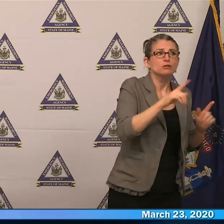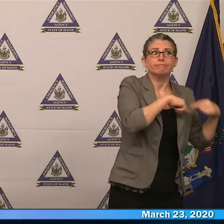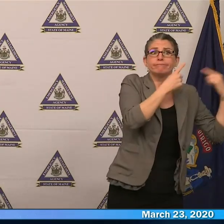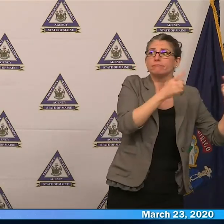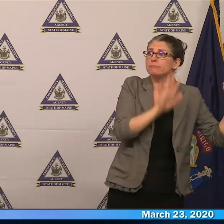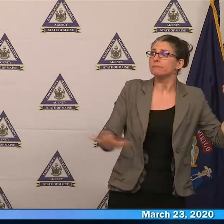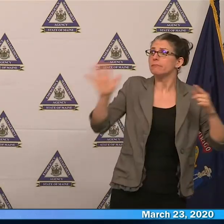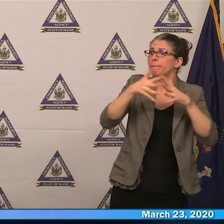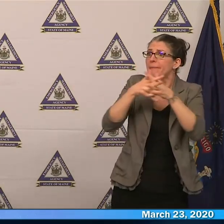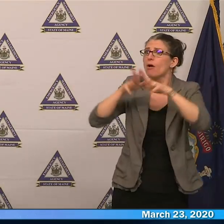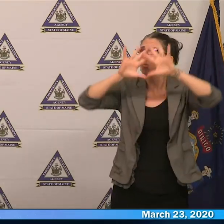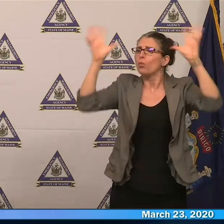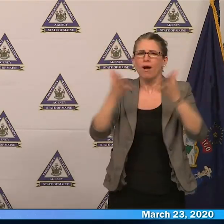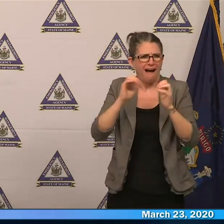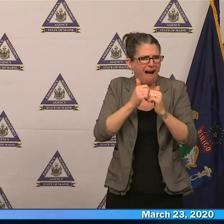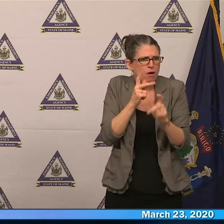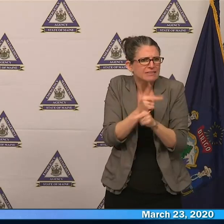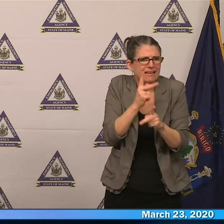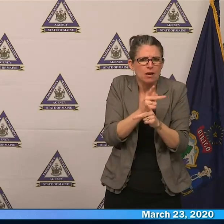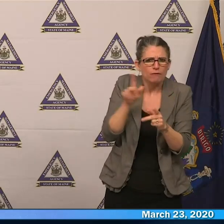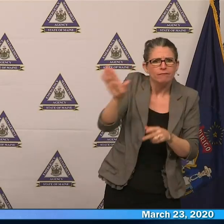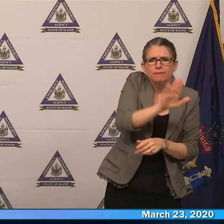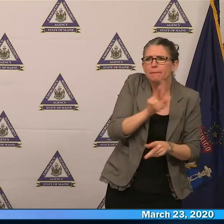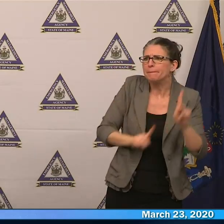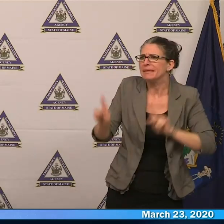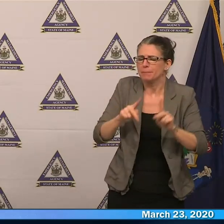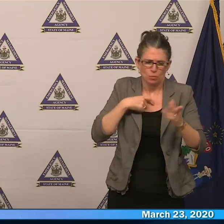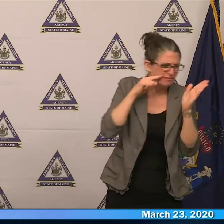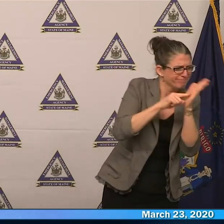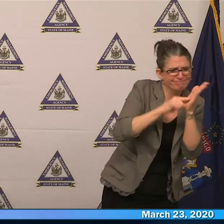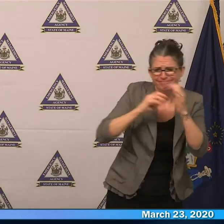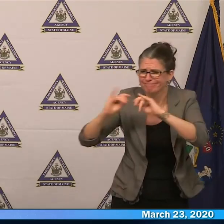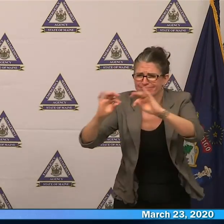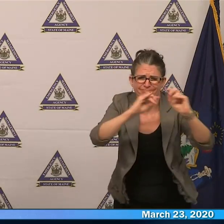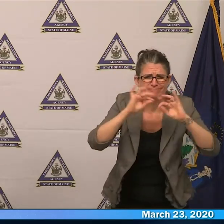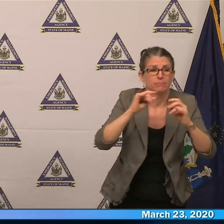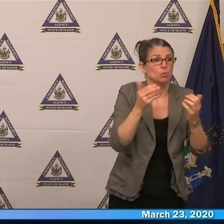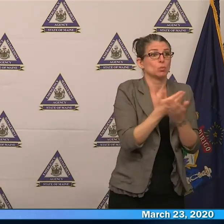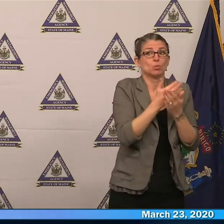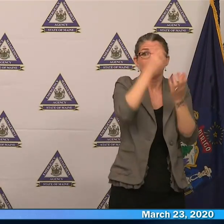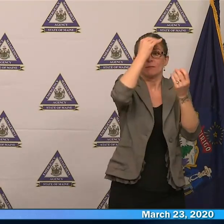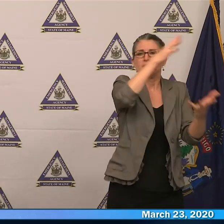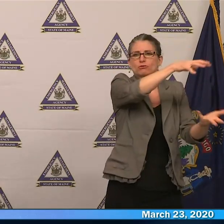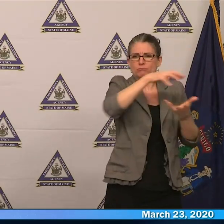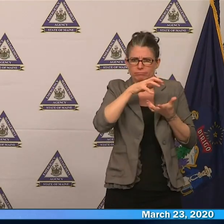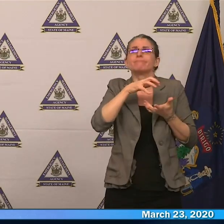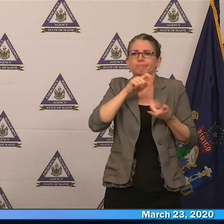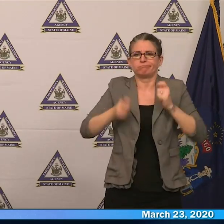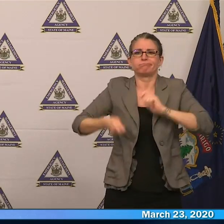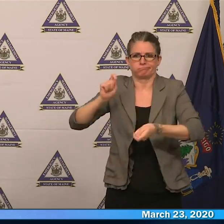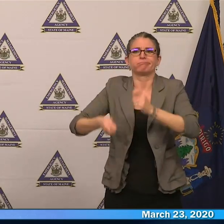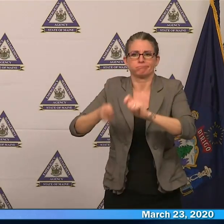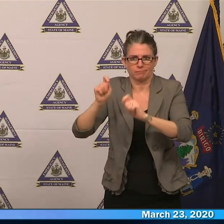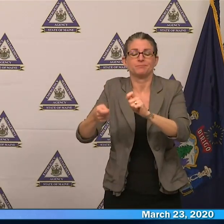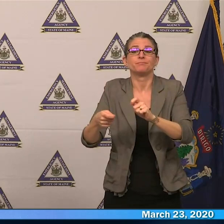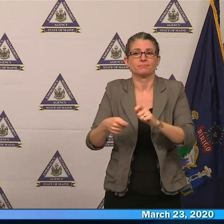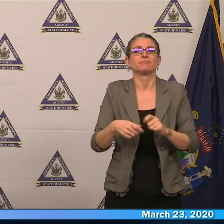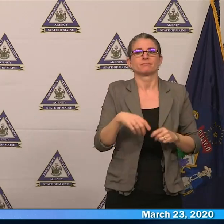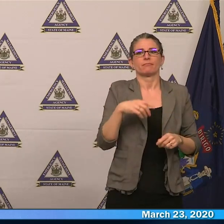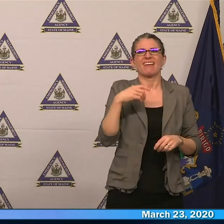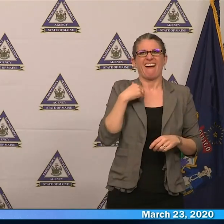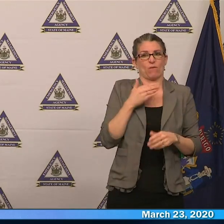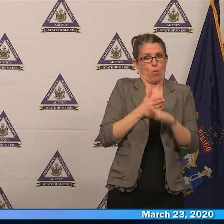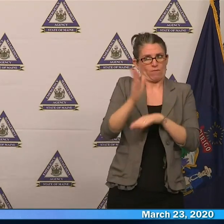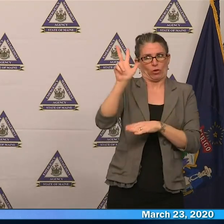Overall, the Maine CDC has received over 3,000 requests for consultation since our activation